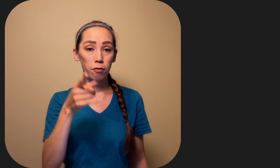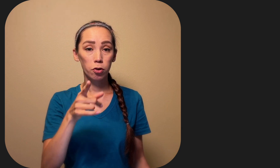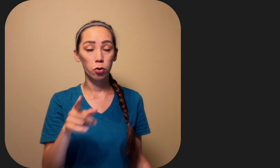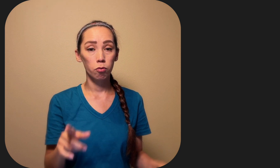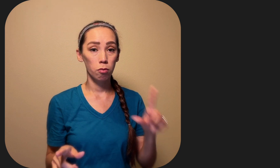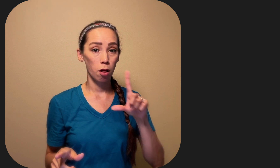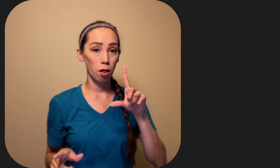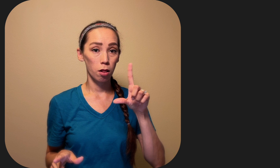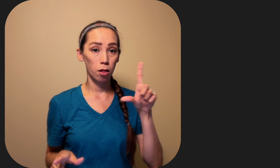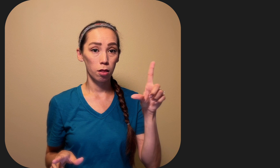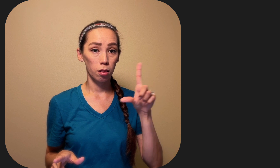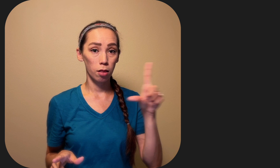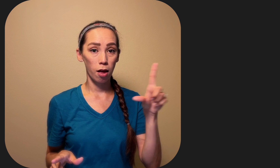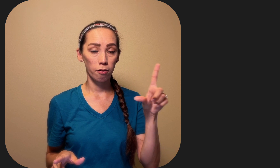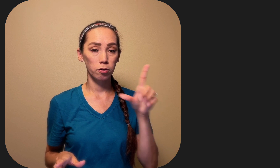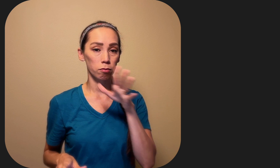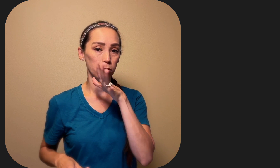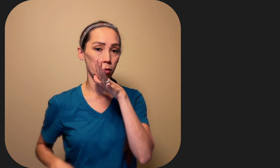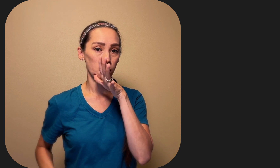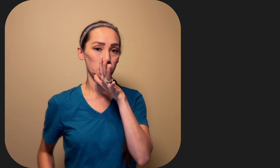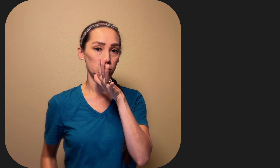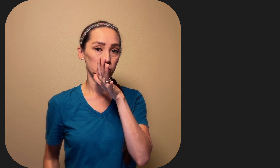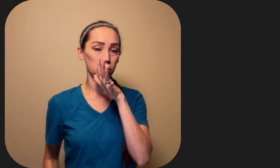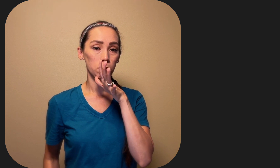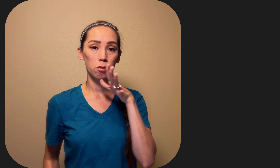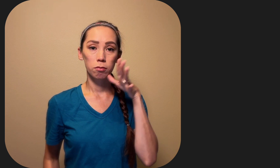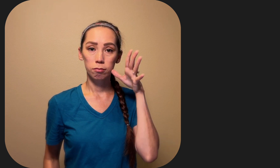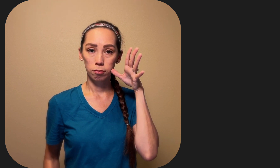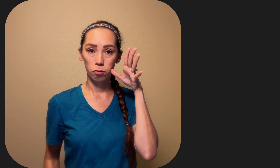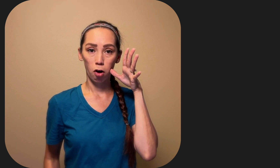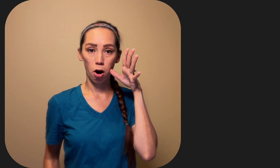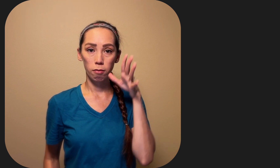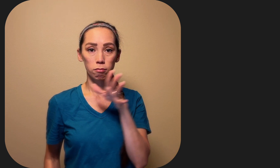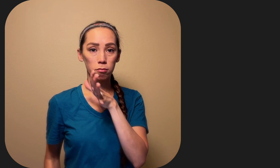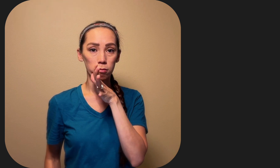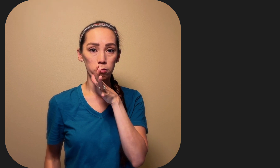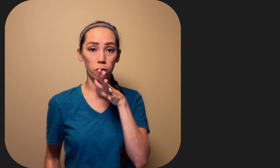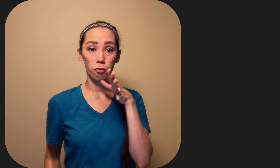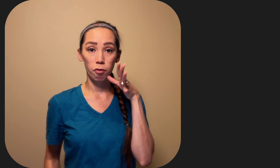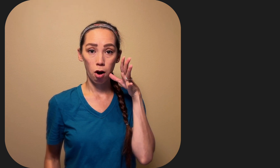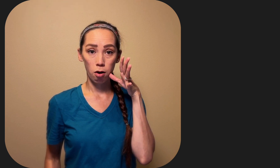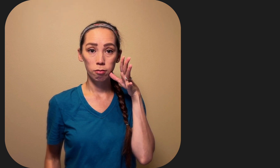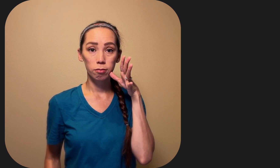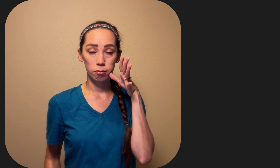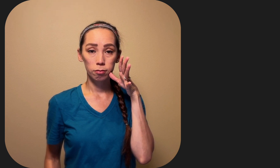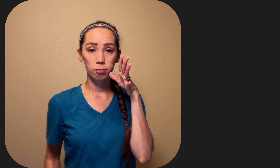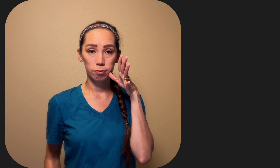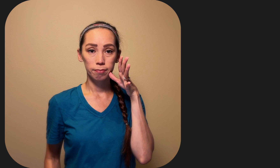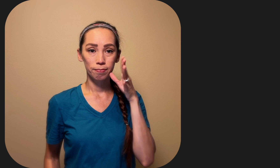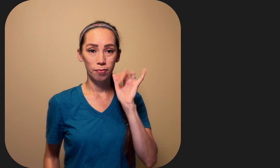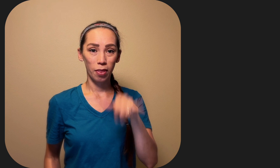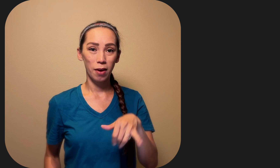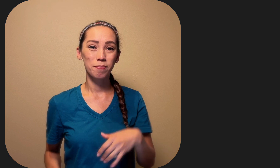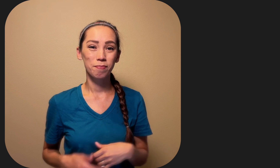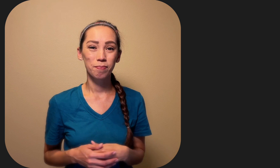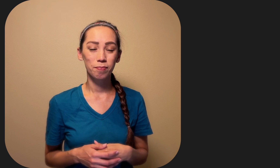if you're a lefty, you would go on the opposite side from the right to the left. Farm.